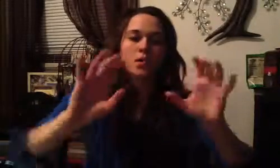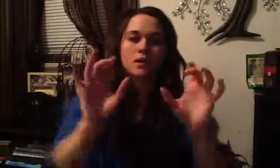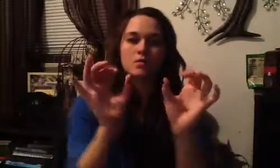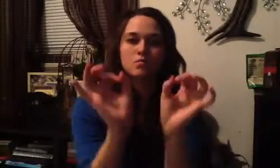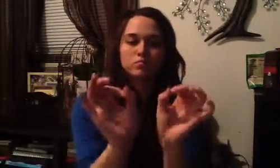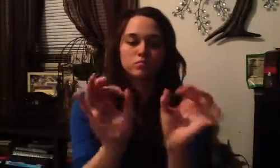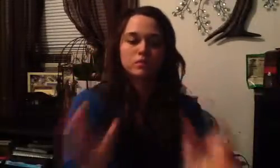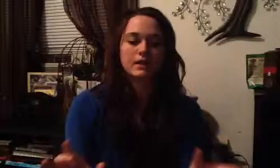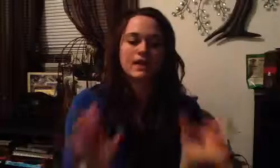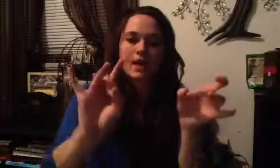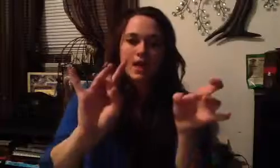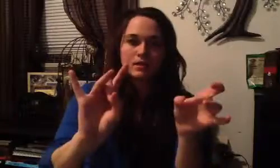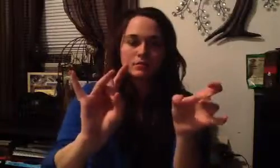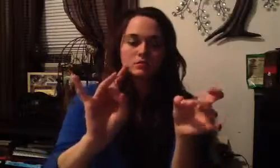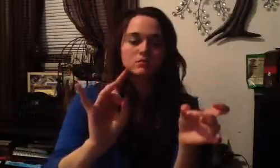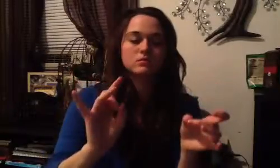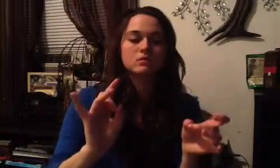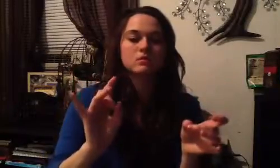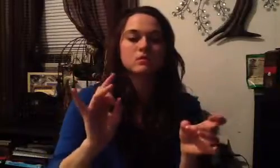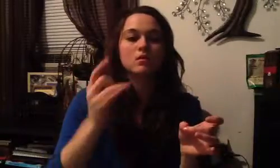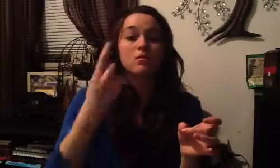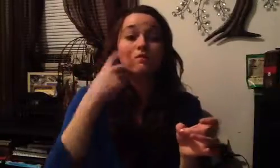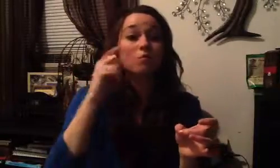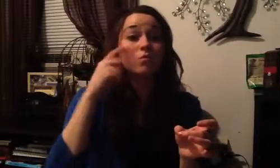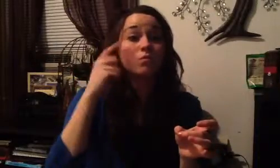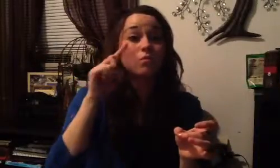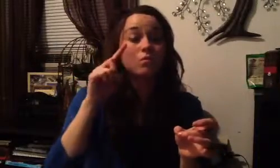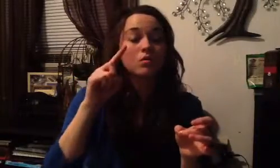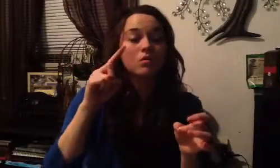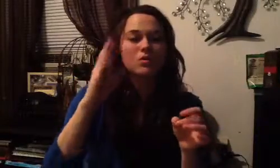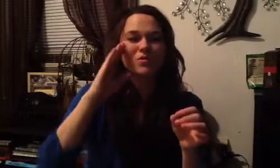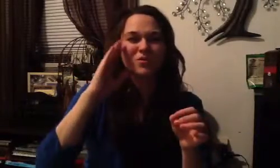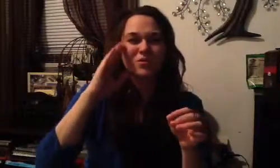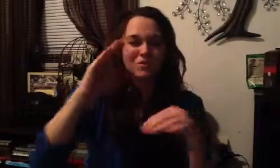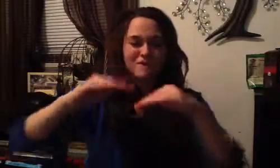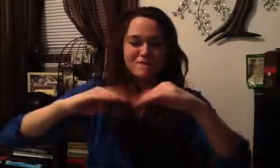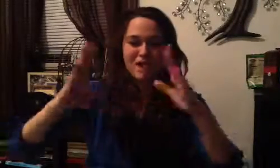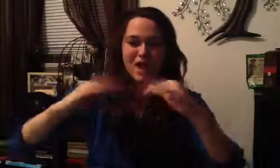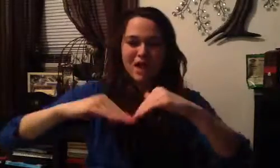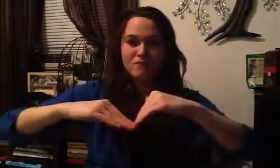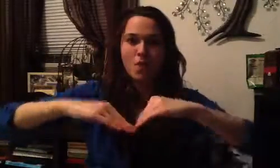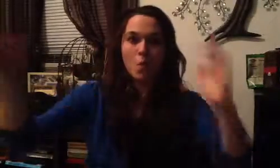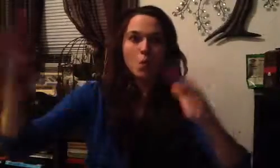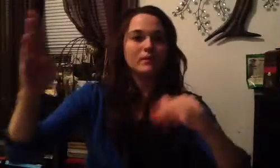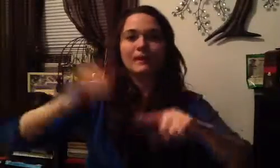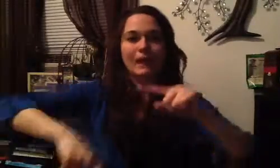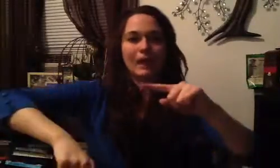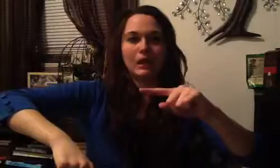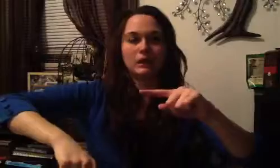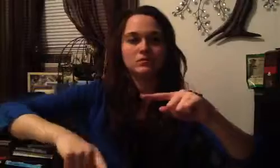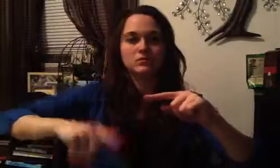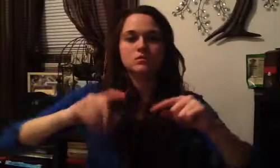these valves and prevent them from overclosing into an open position, which can potentially cause a